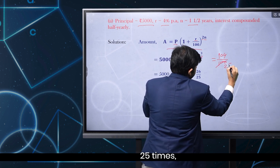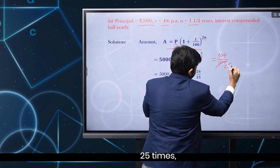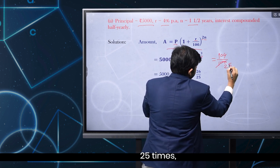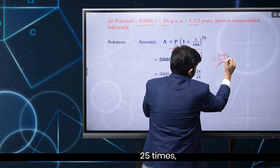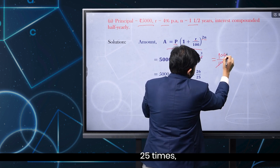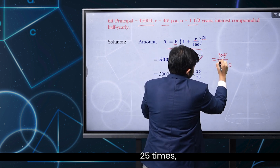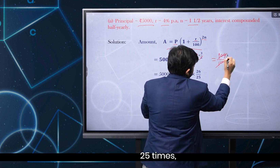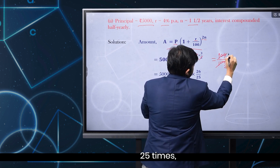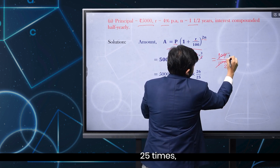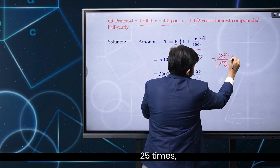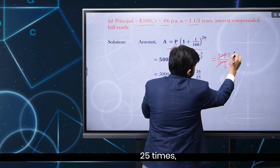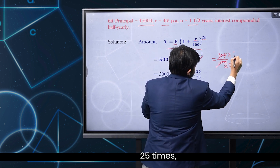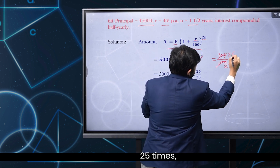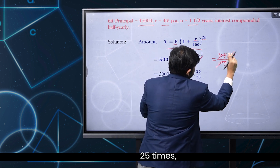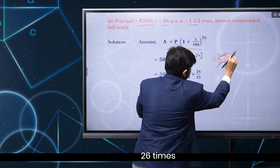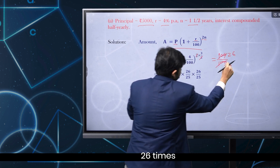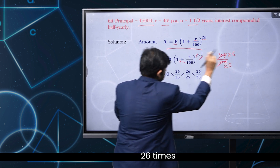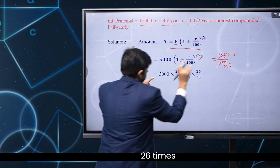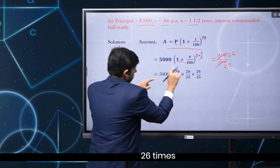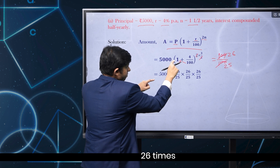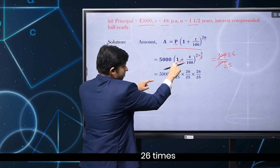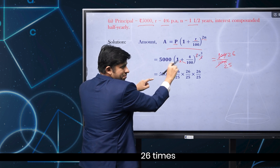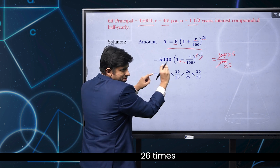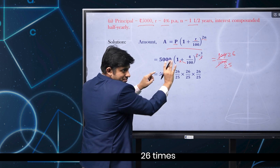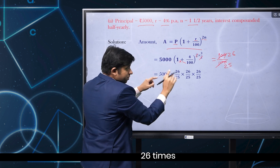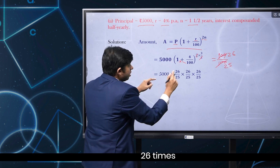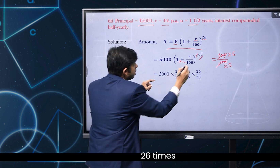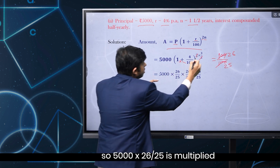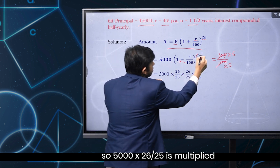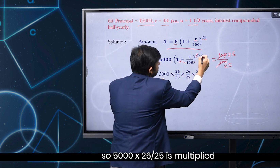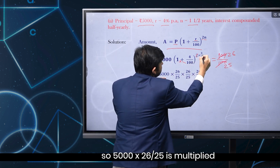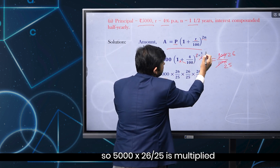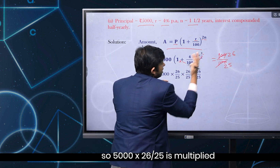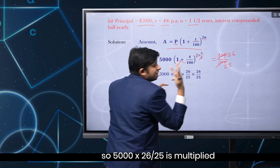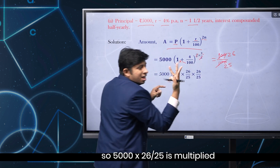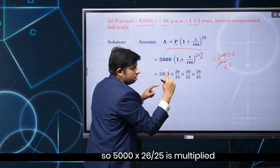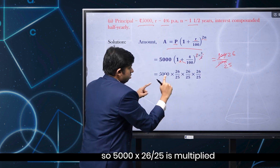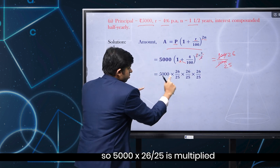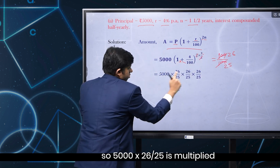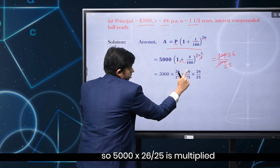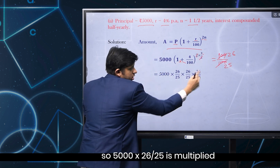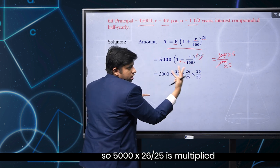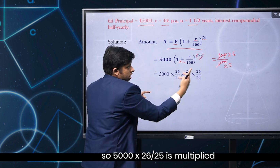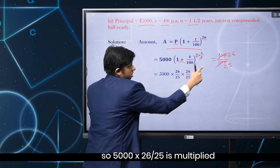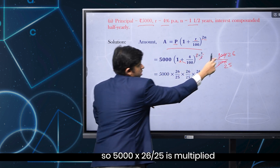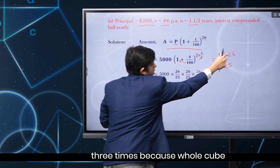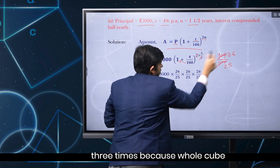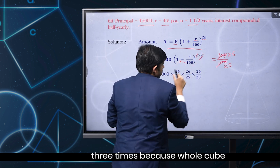25 times, 26 times. So 5,000 into 26 by 25 is multiplied 3 times